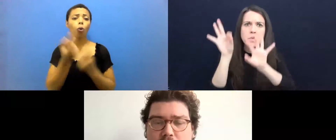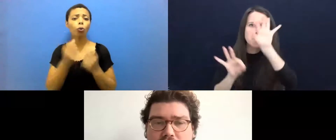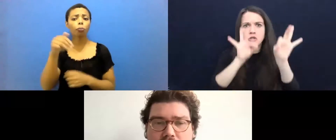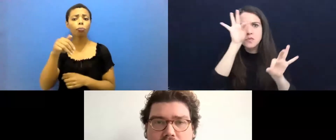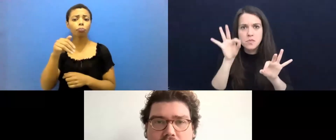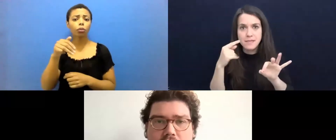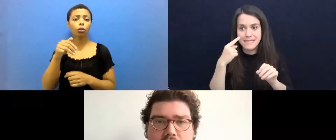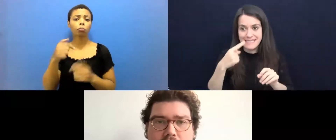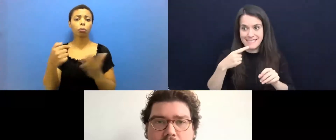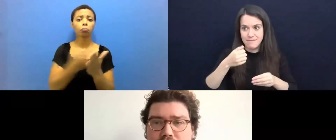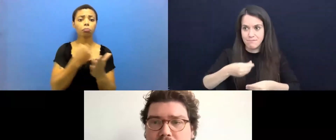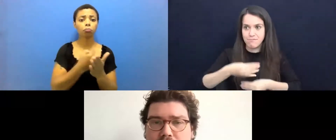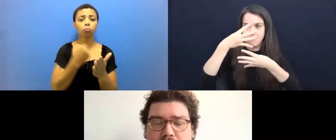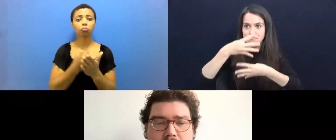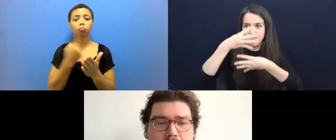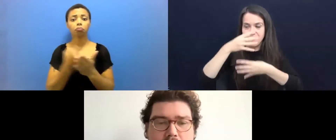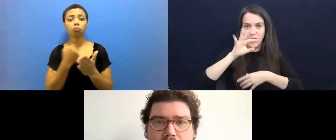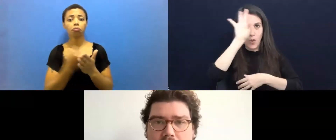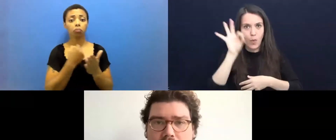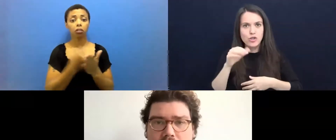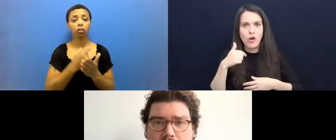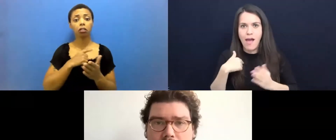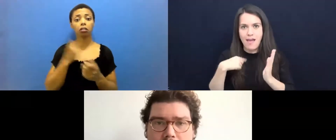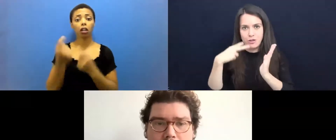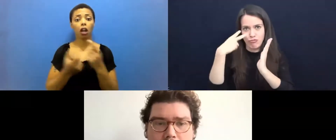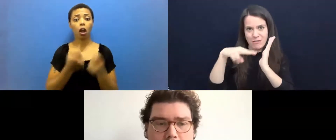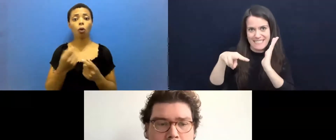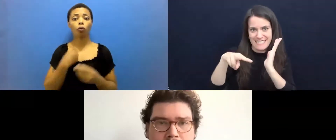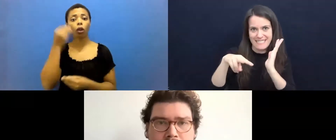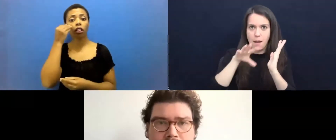some questions. I will try to read them out loud.